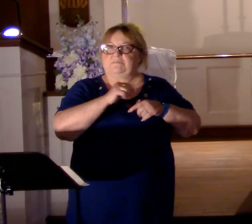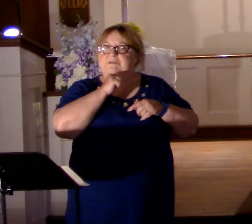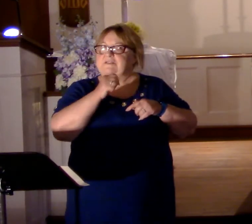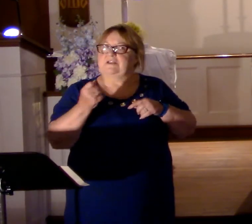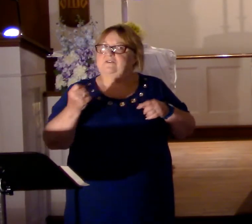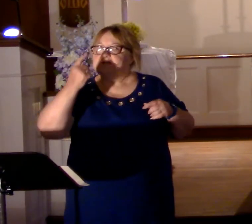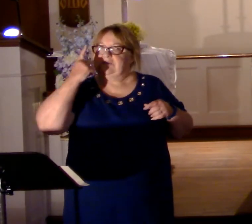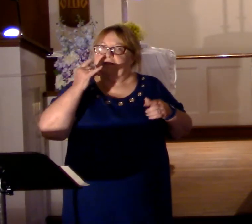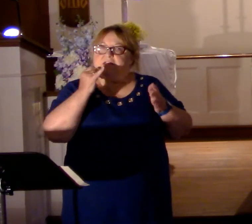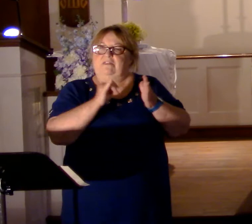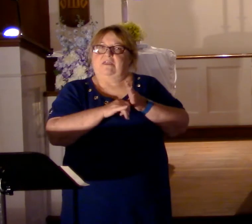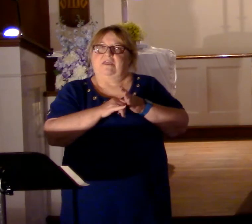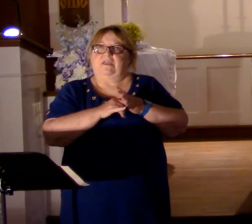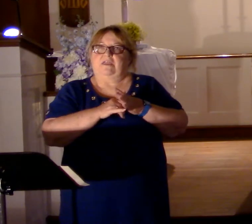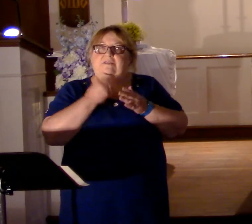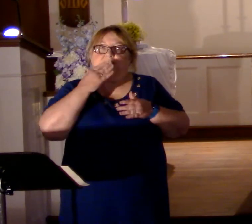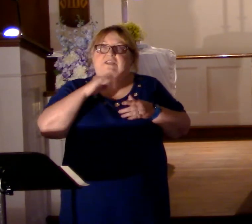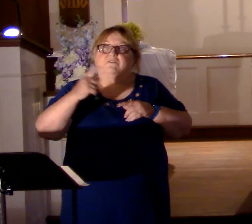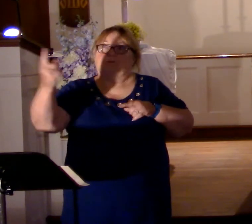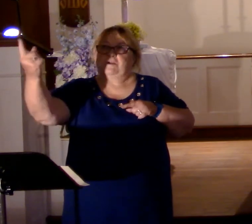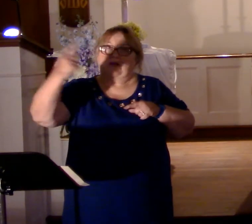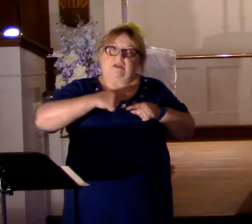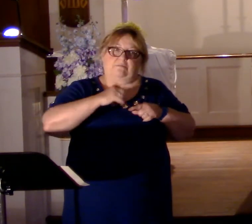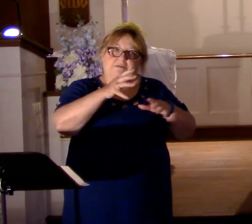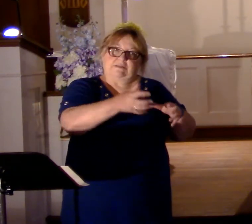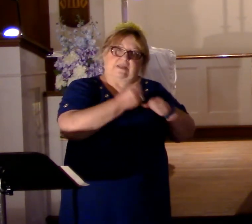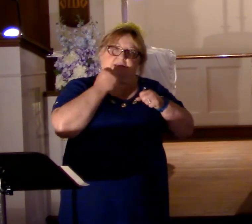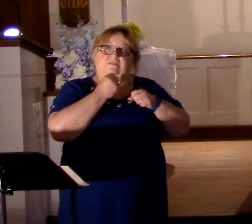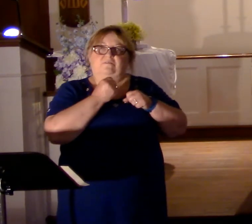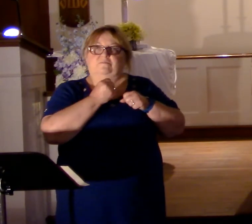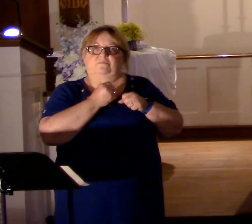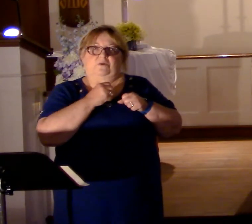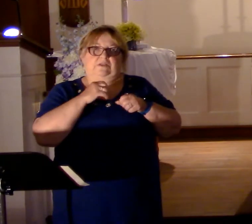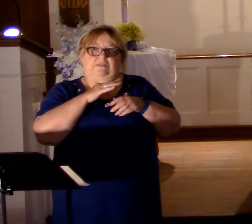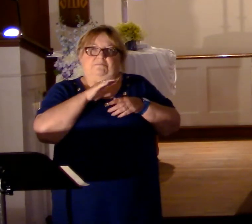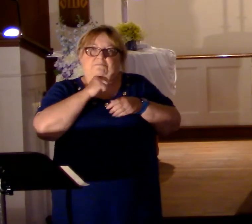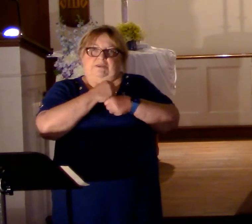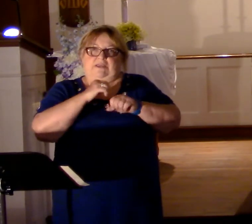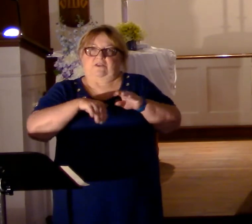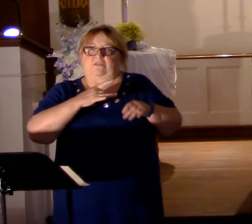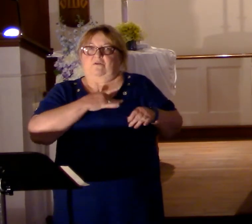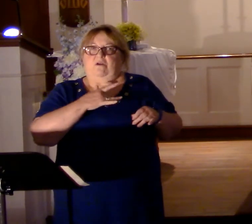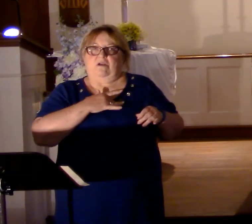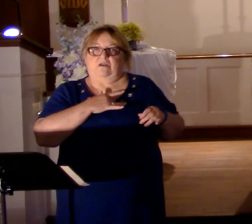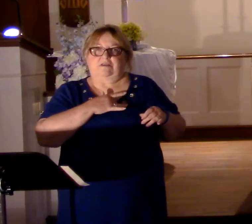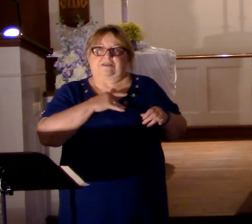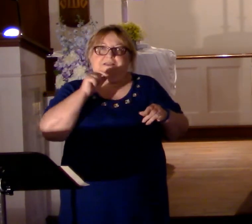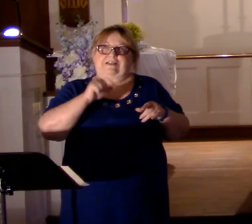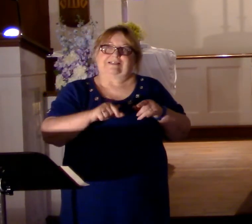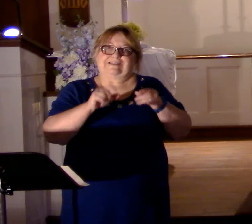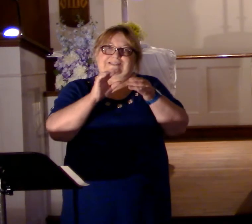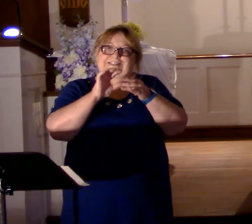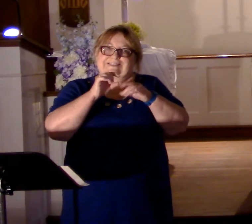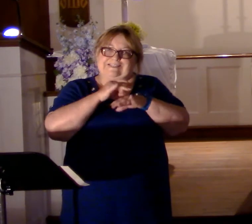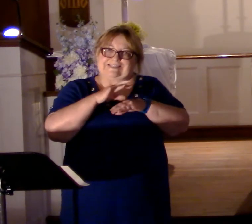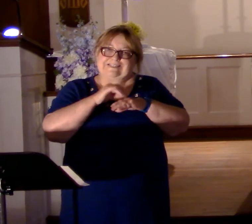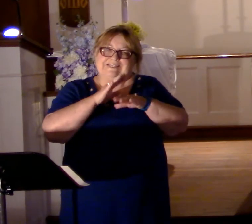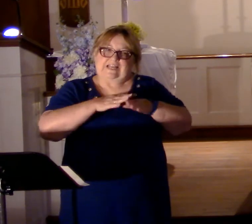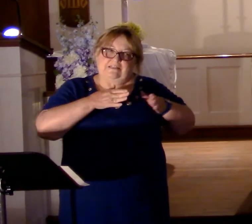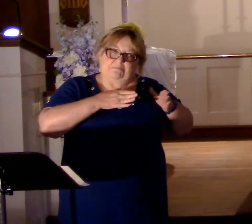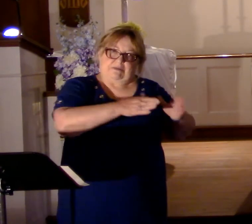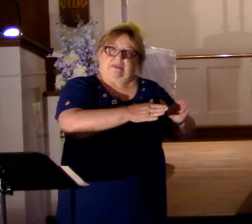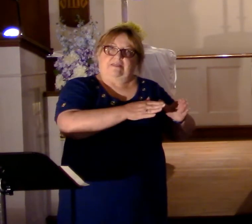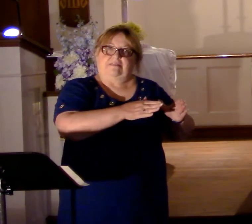not understand it, the evil one comes and snatches away what is sown in their heart. This is the seed sown along the